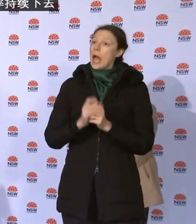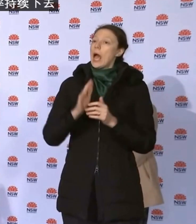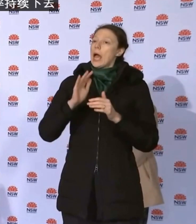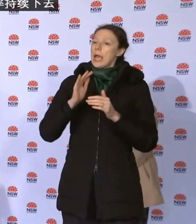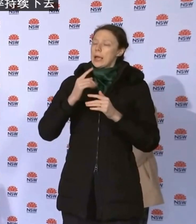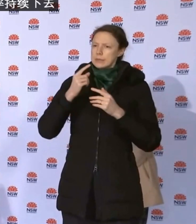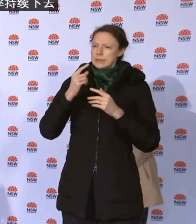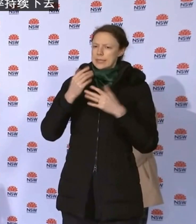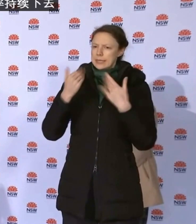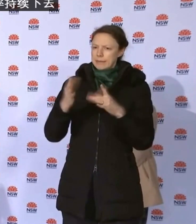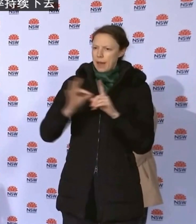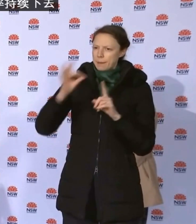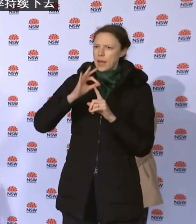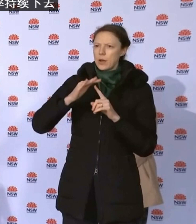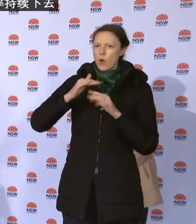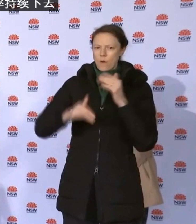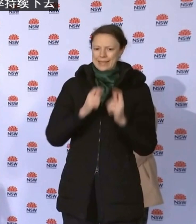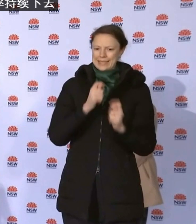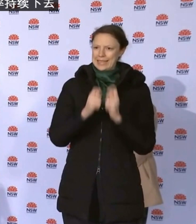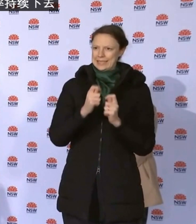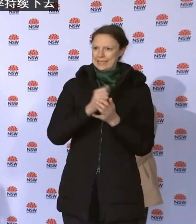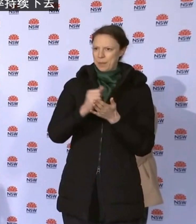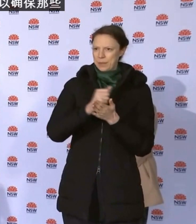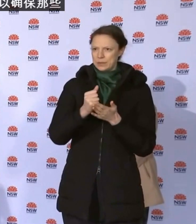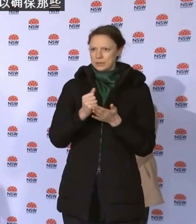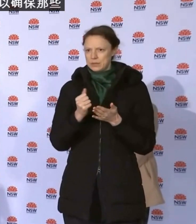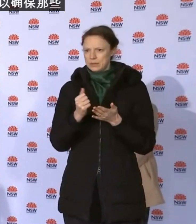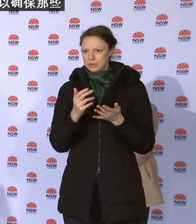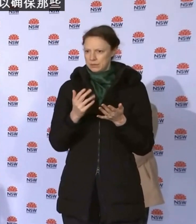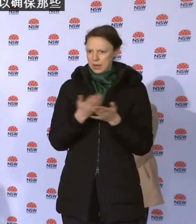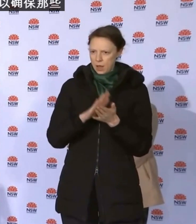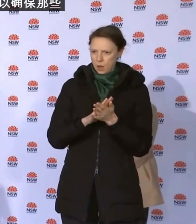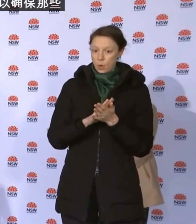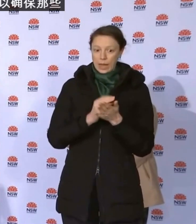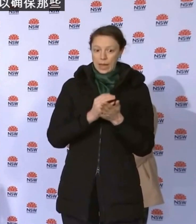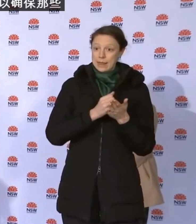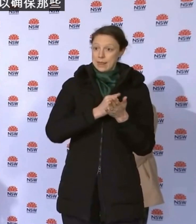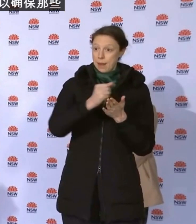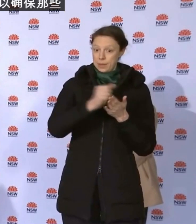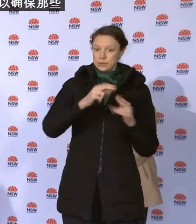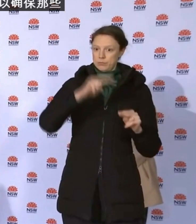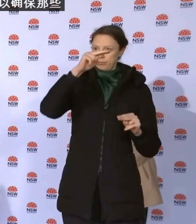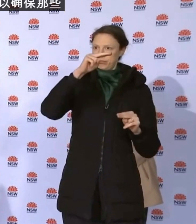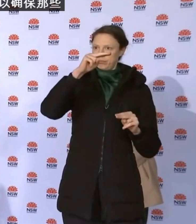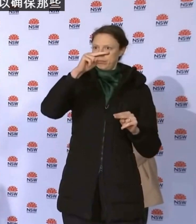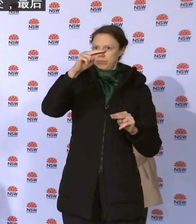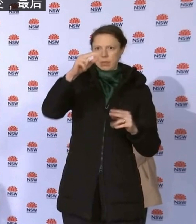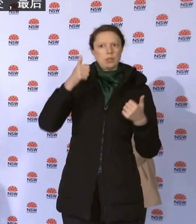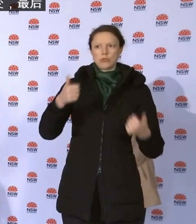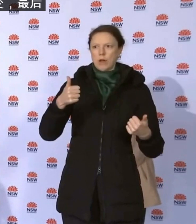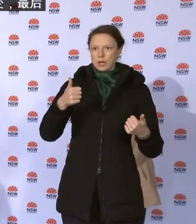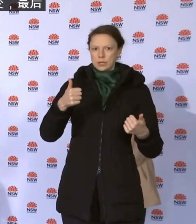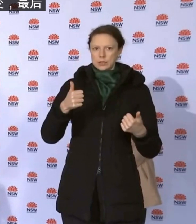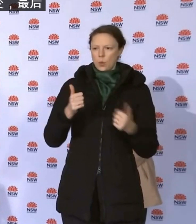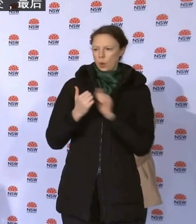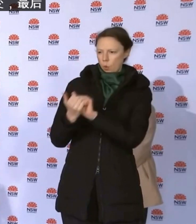It's been pleasing to see those high rates of testing sustained, and we are working with the private pathology to ensure that those